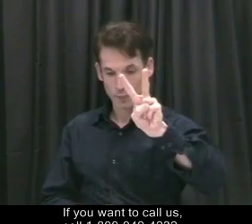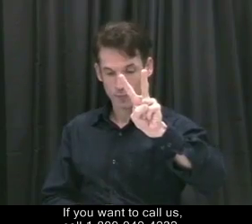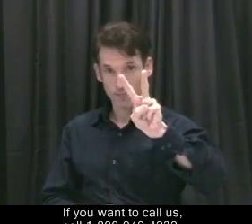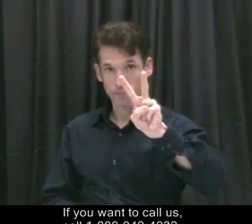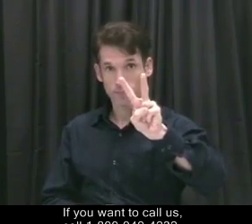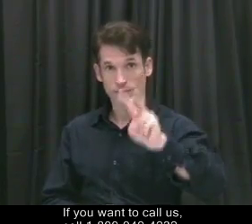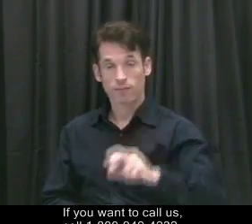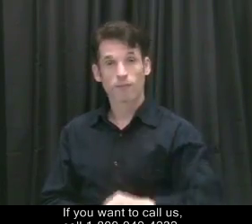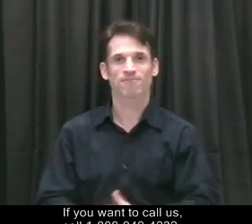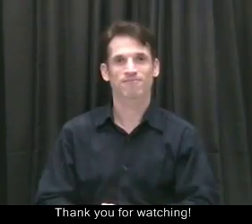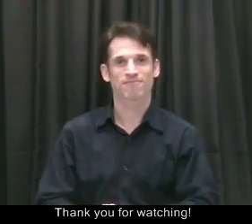1-800-949-4232.